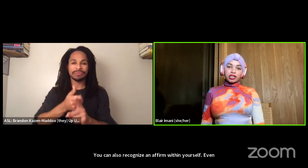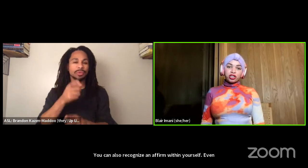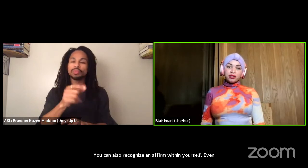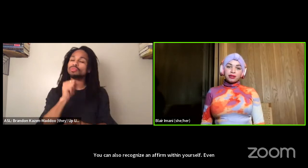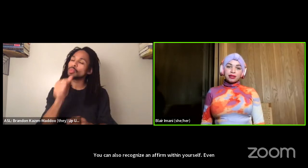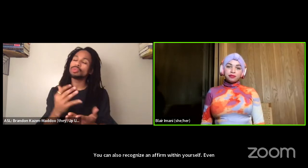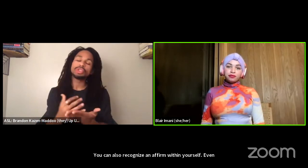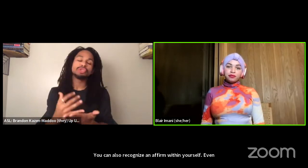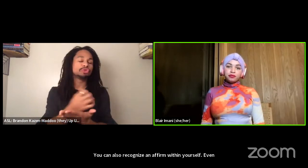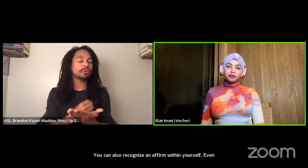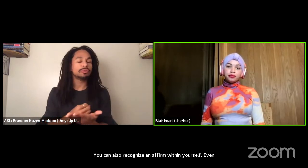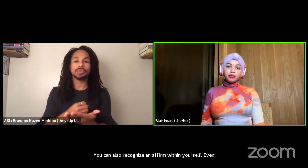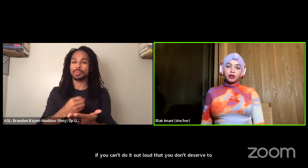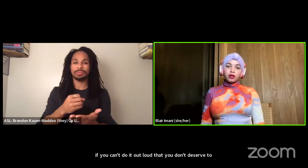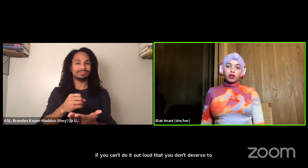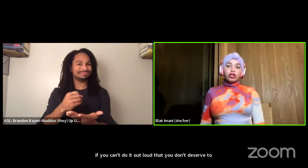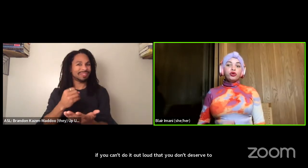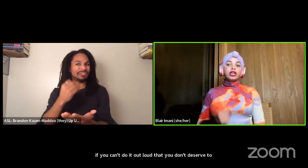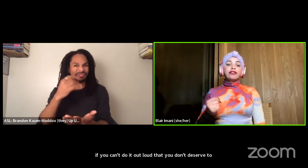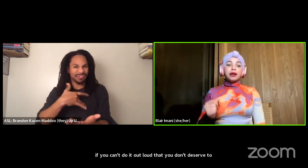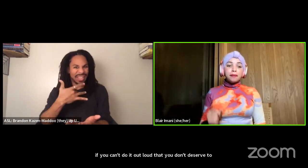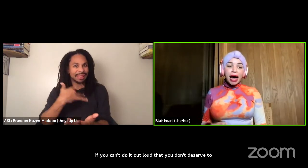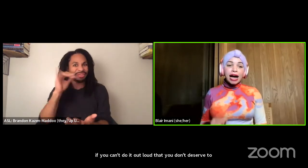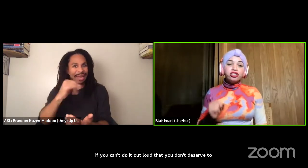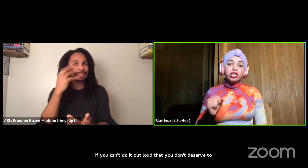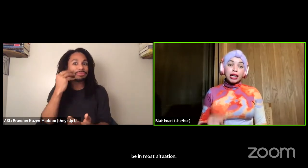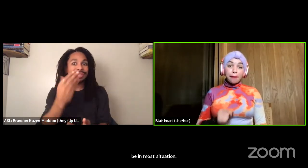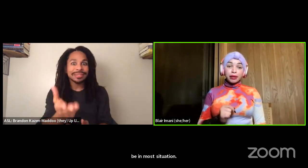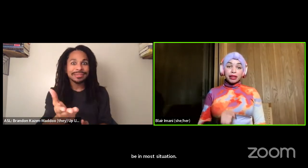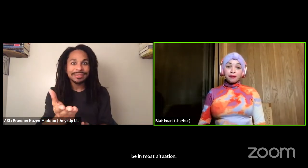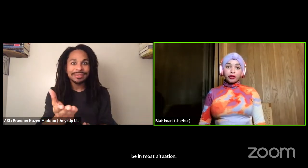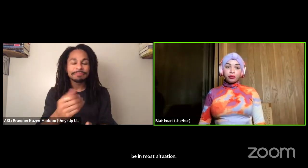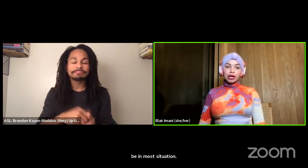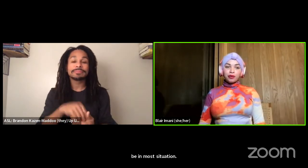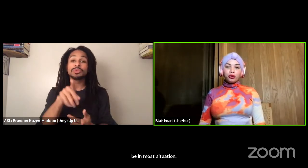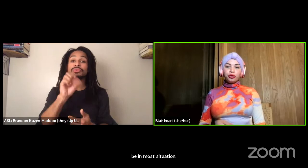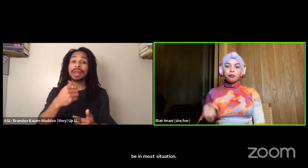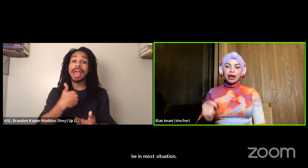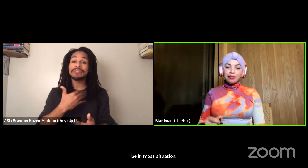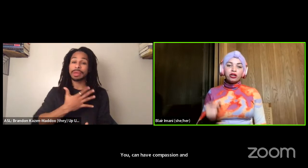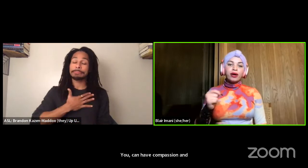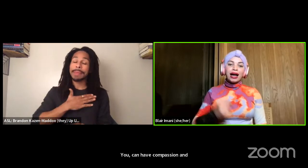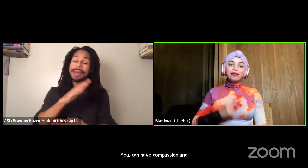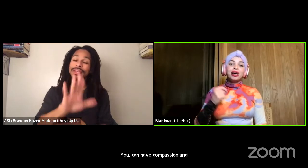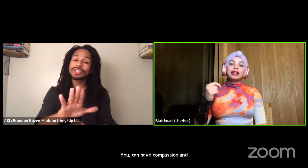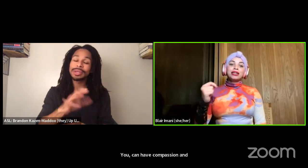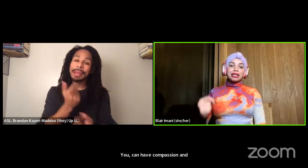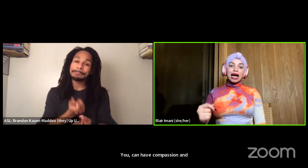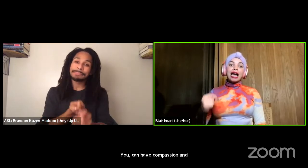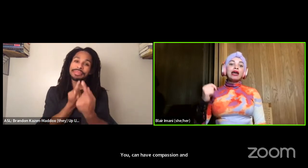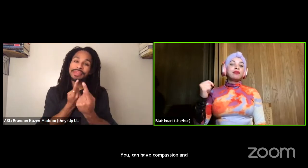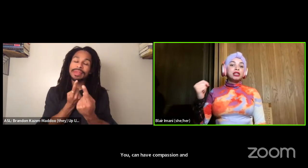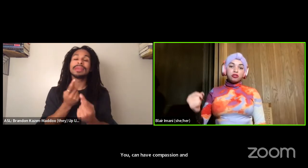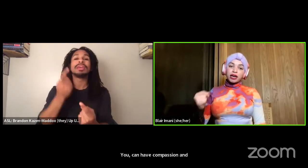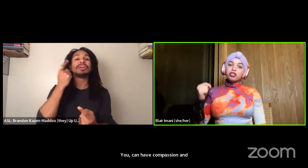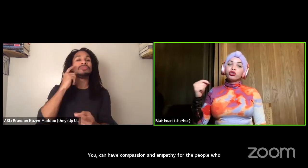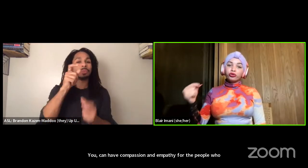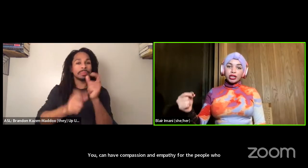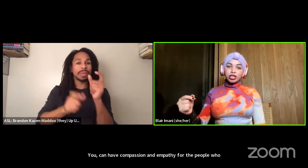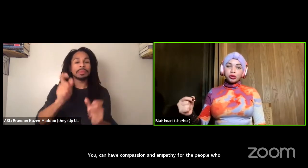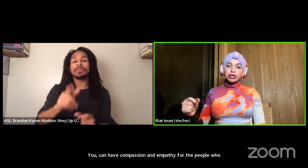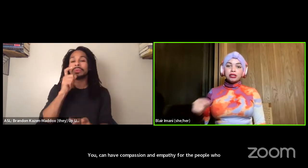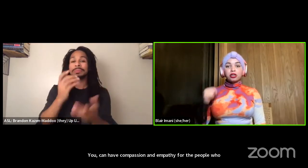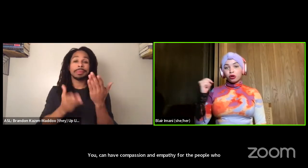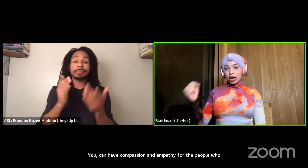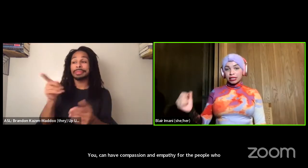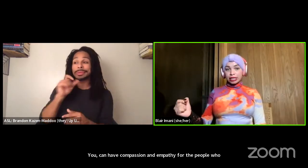in those situations. You can have compassion and empathy for the people who maybe don't have the time, space,